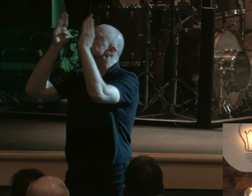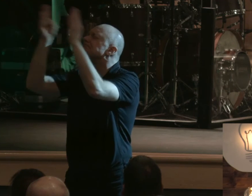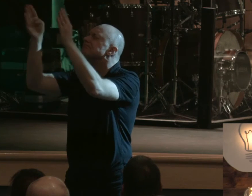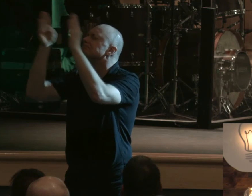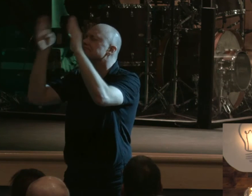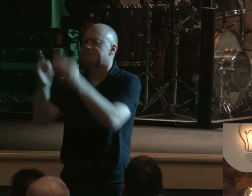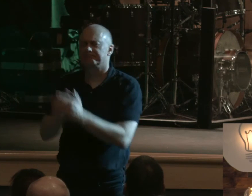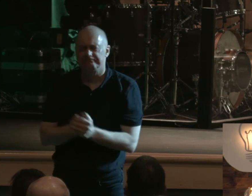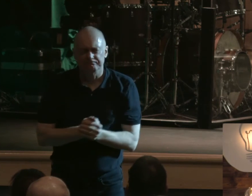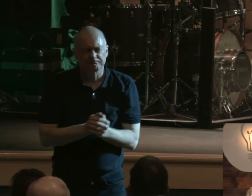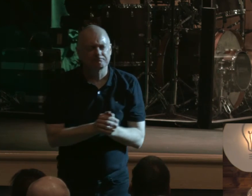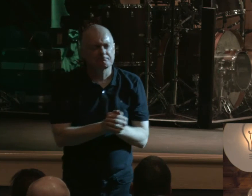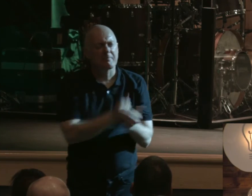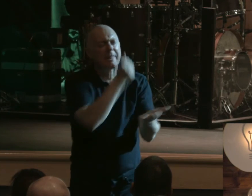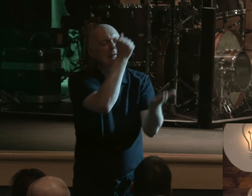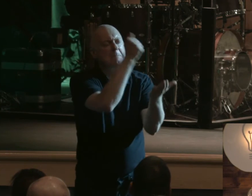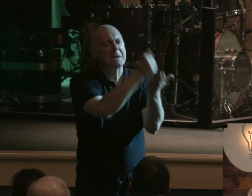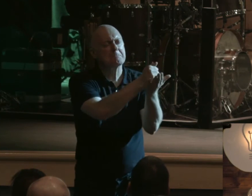Amen.